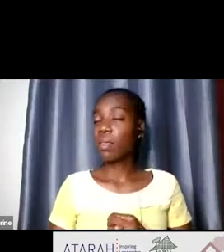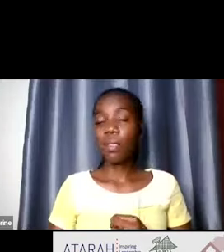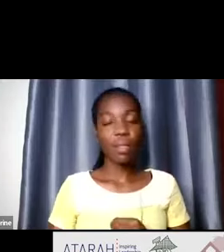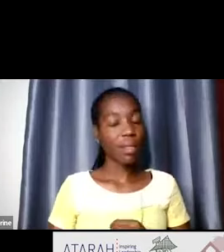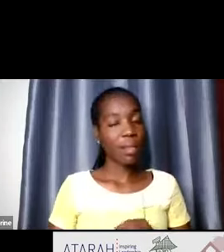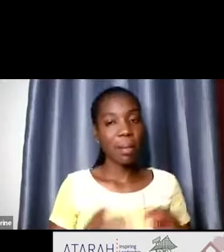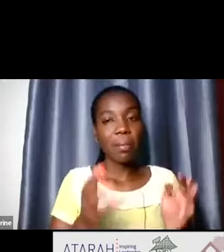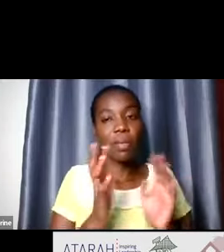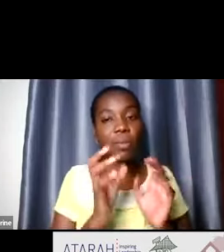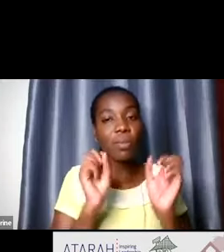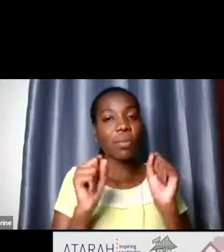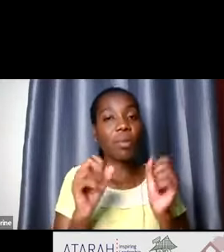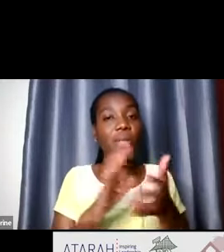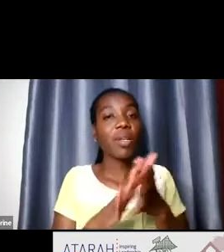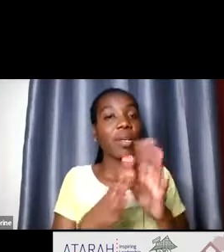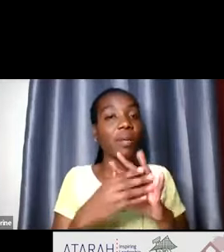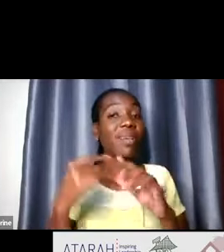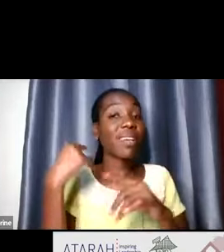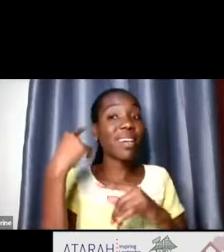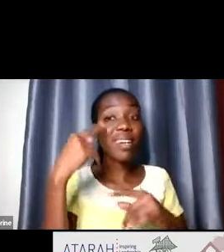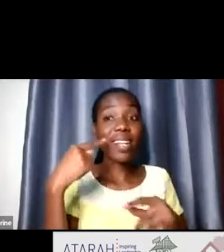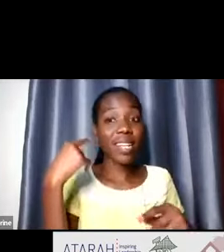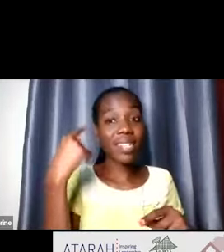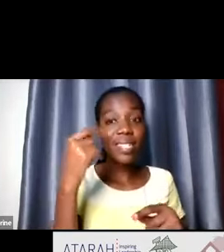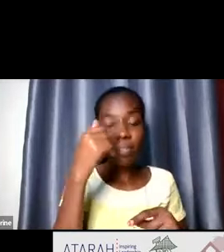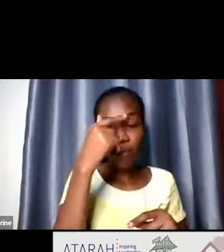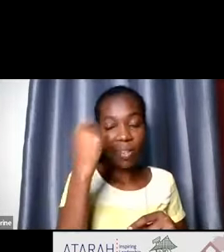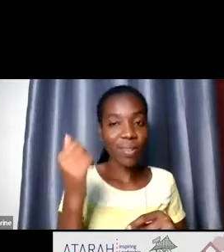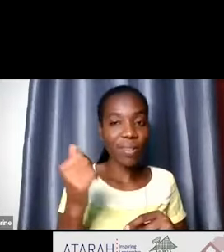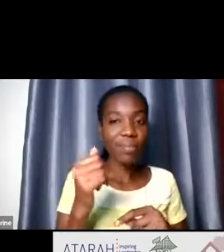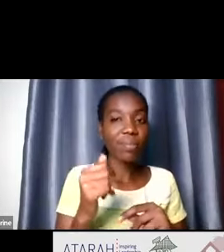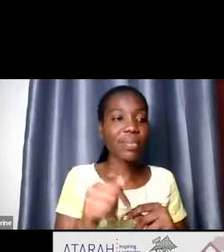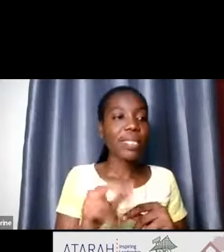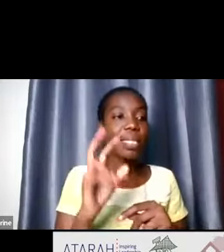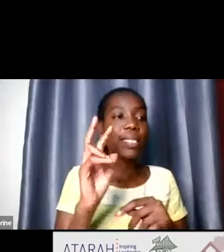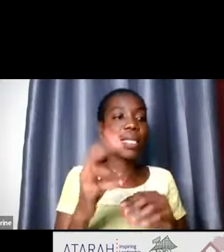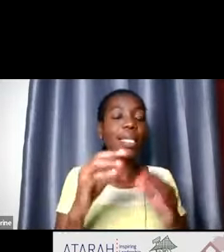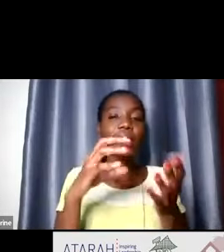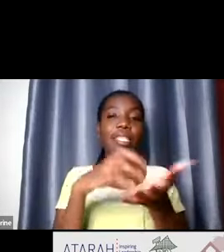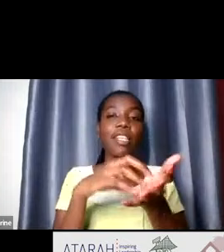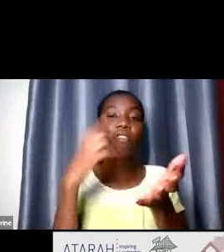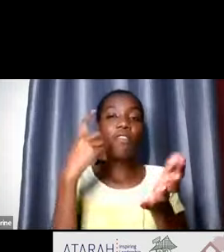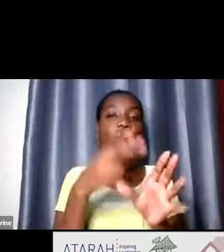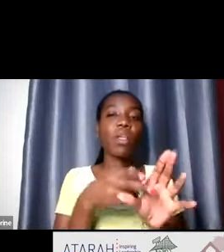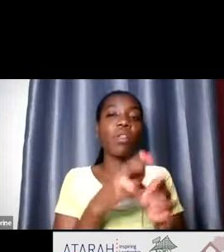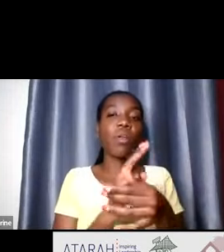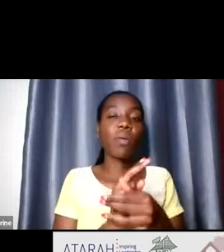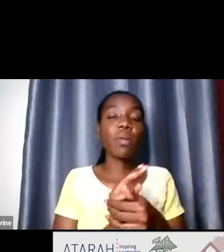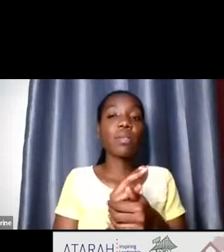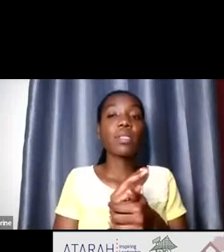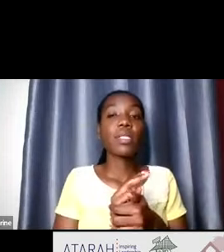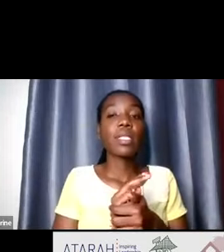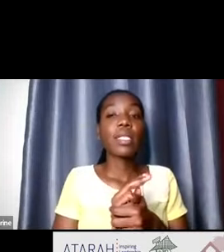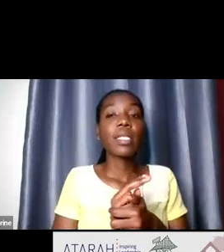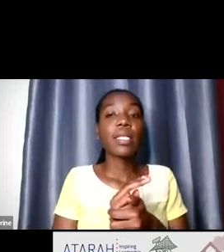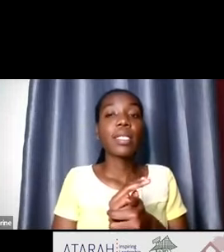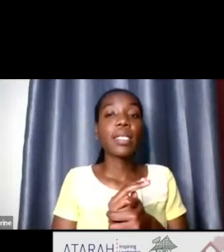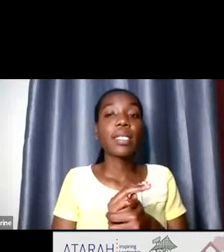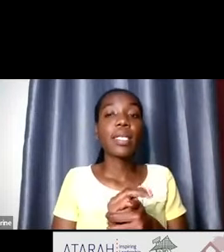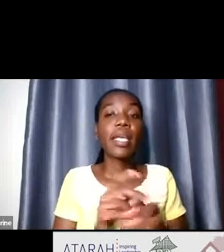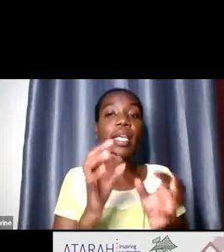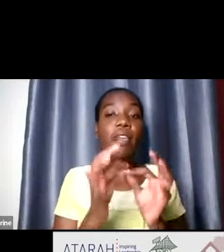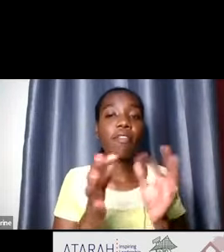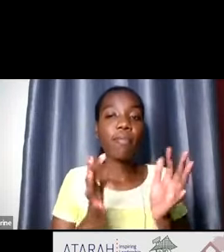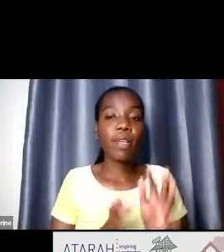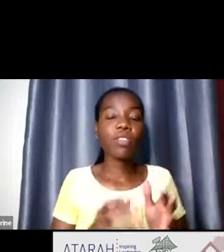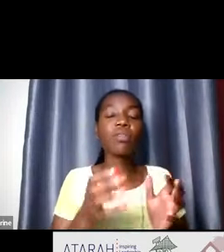of being crazy. Delirium tremens is the second stage of withdrawal. Typical, if somebody drank the whole 3 days straight